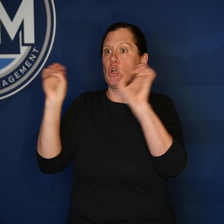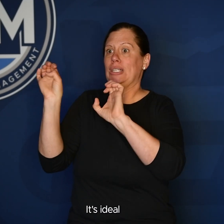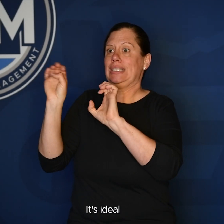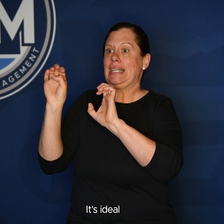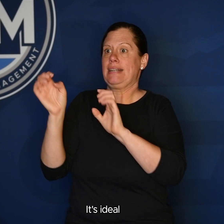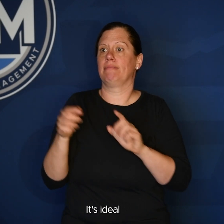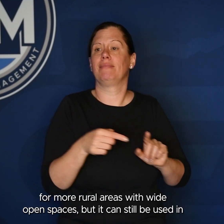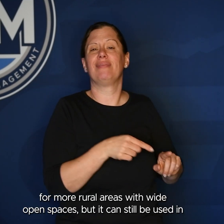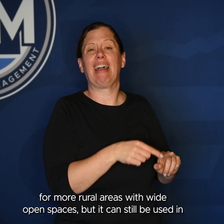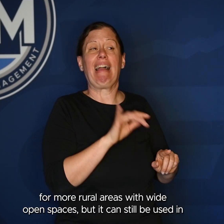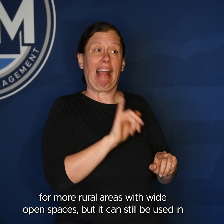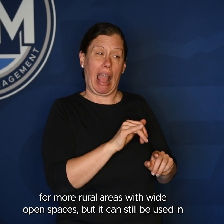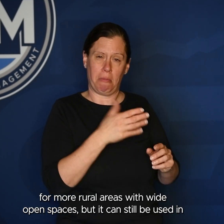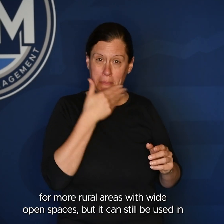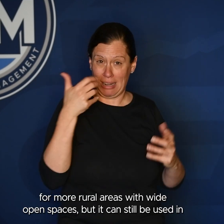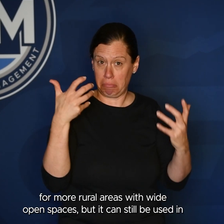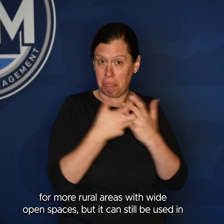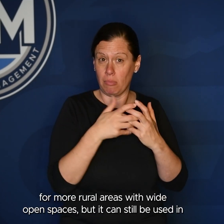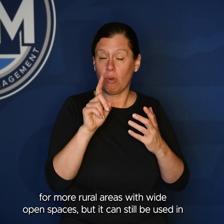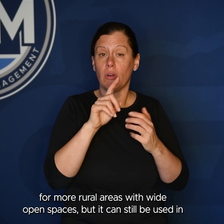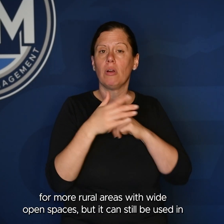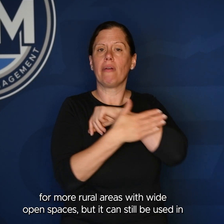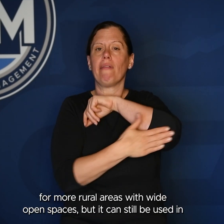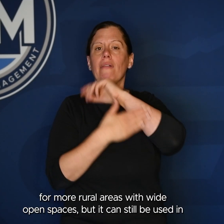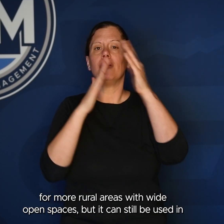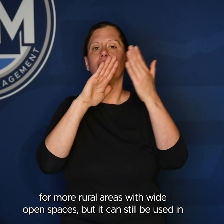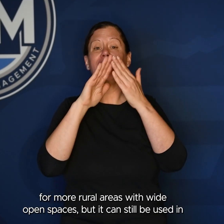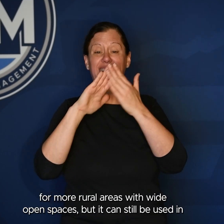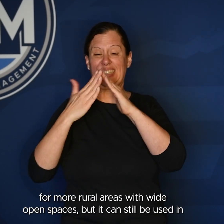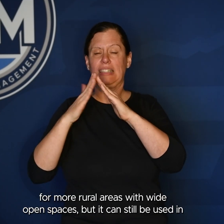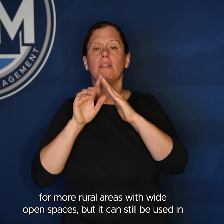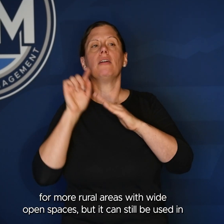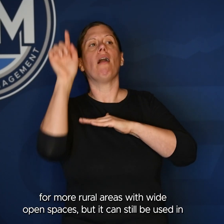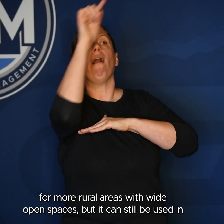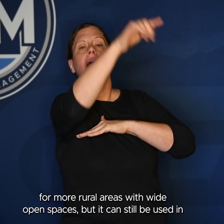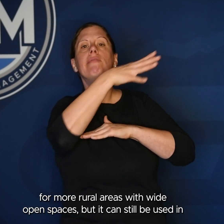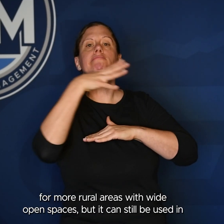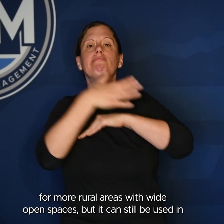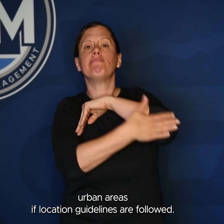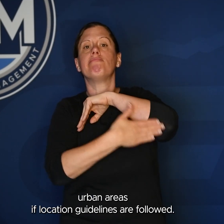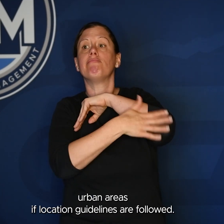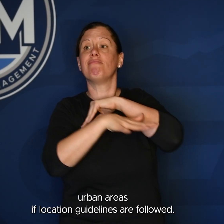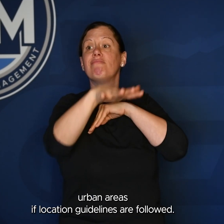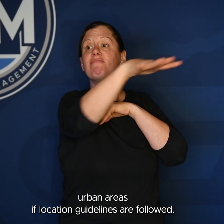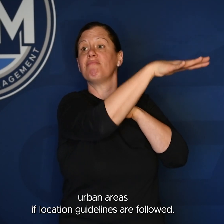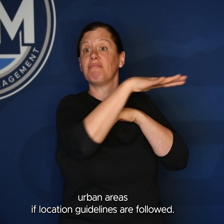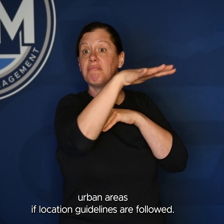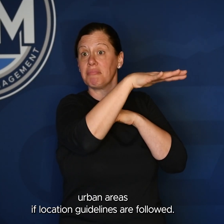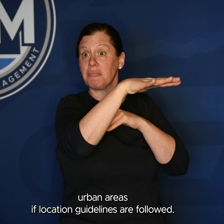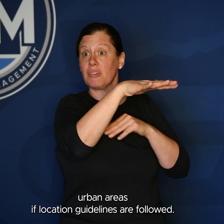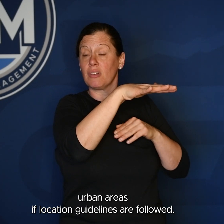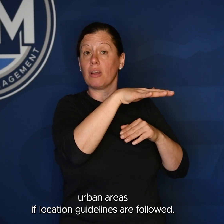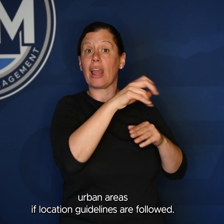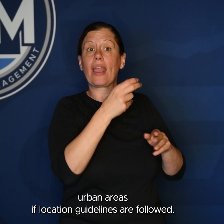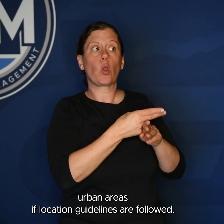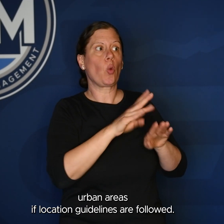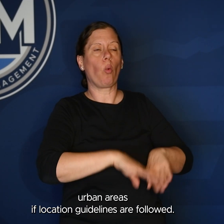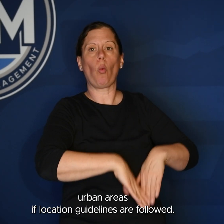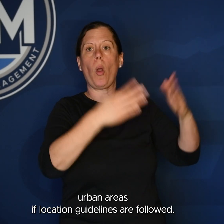It's ideal for more rural areas with wide open spaces, but it can still be used in urban areas if location guidelines are